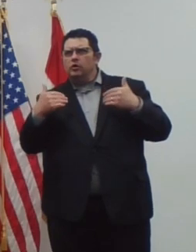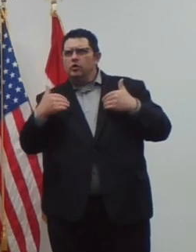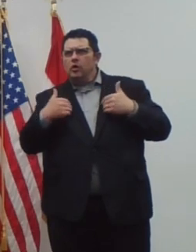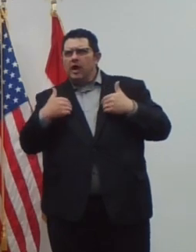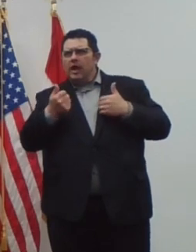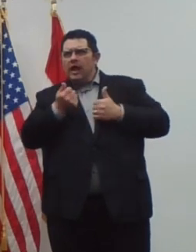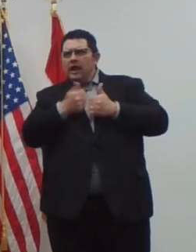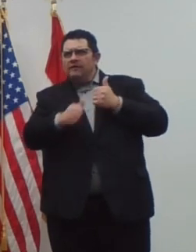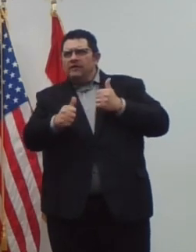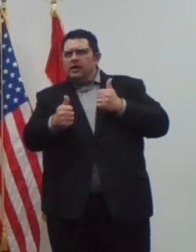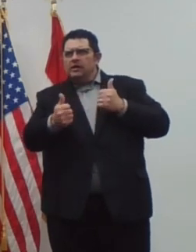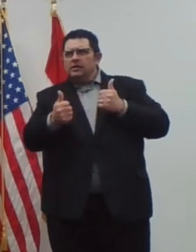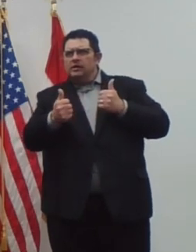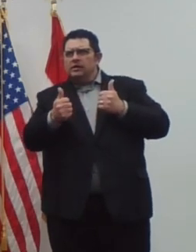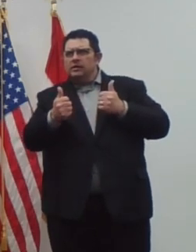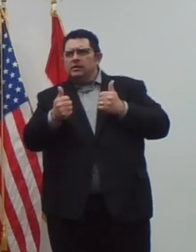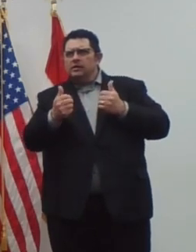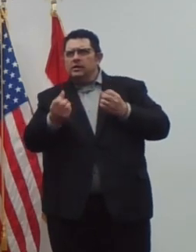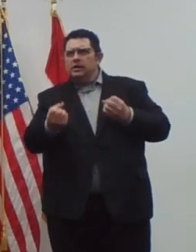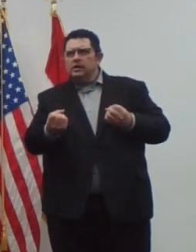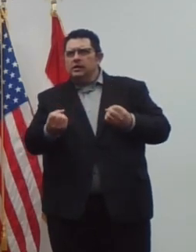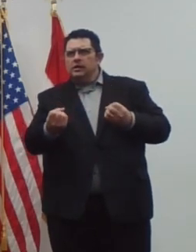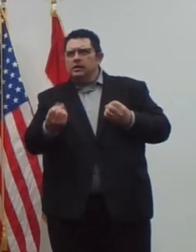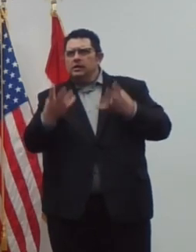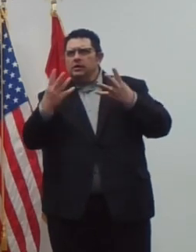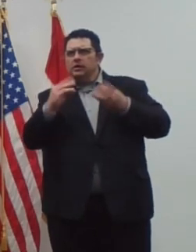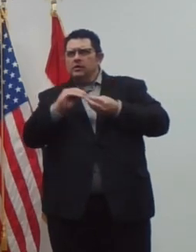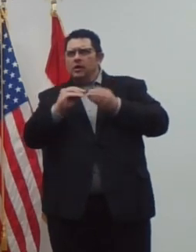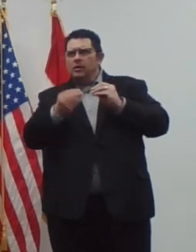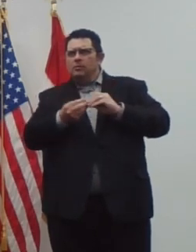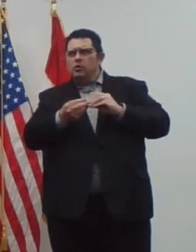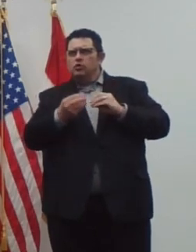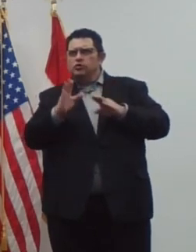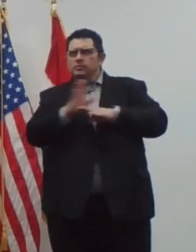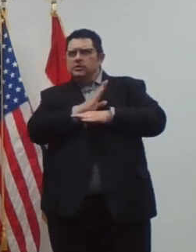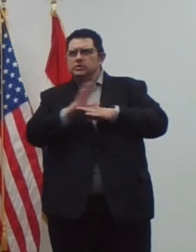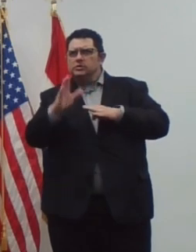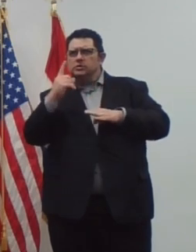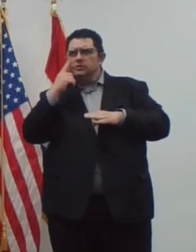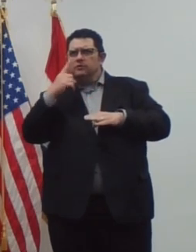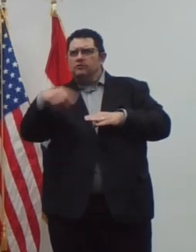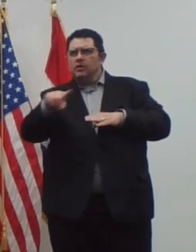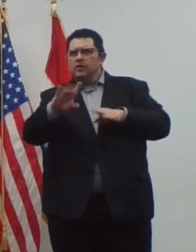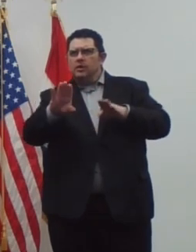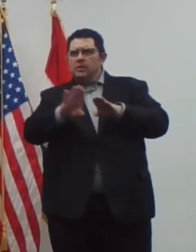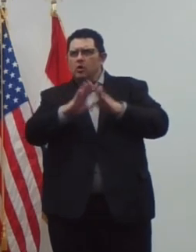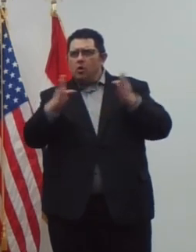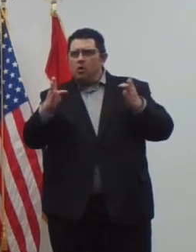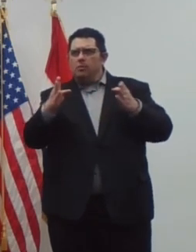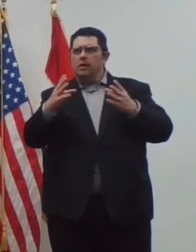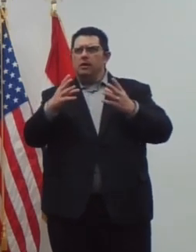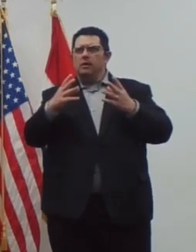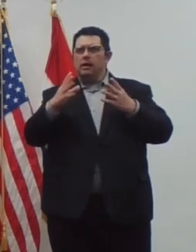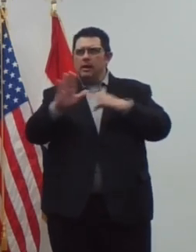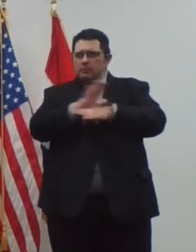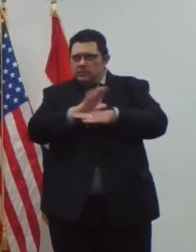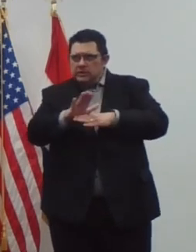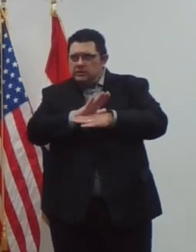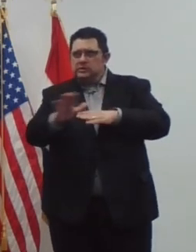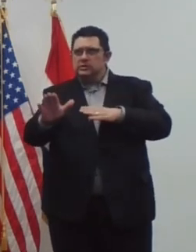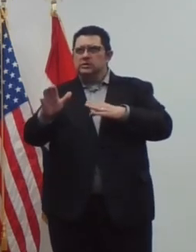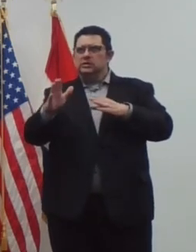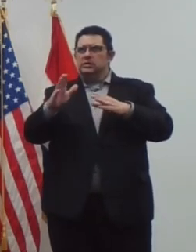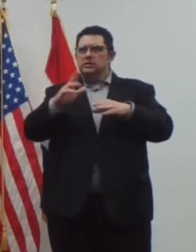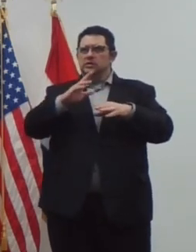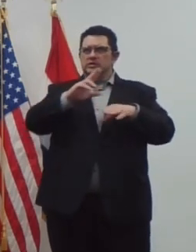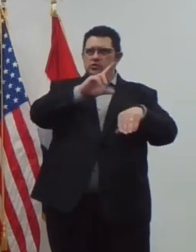days about businesses that have been open, how their business has been, how much traffic they've had in there compared to